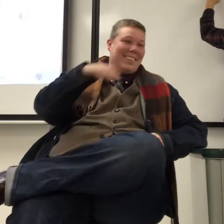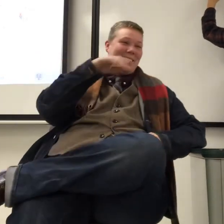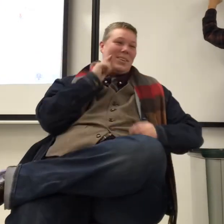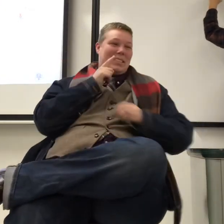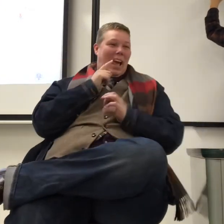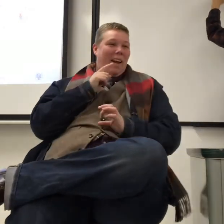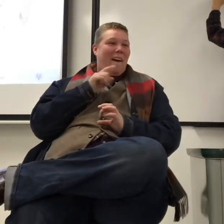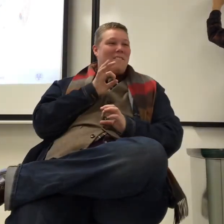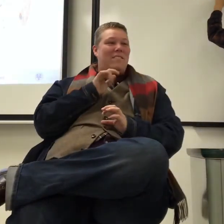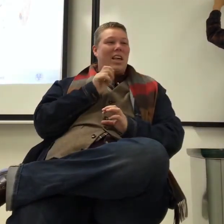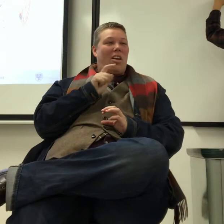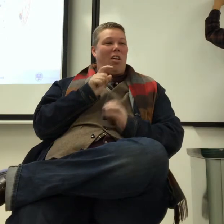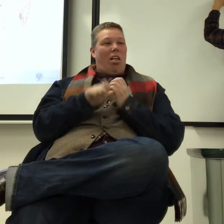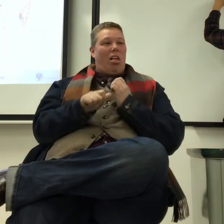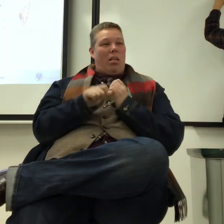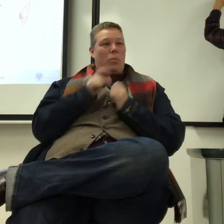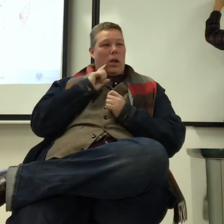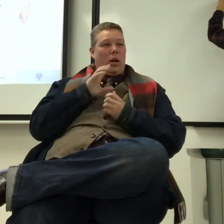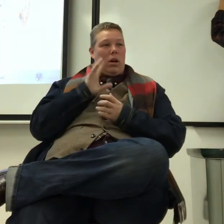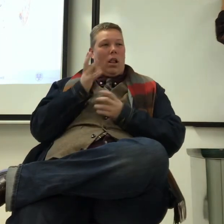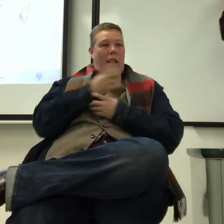But you already knew that, right?